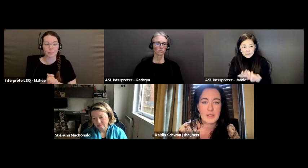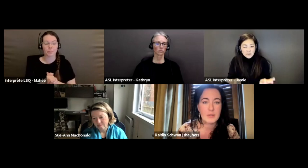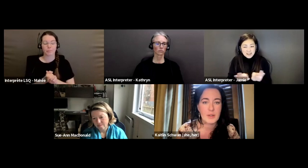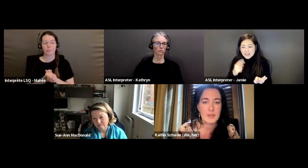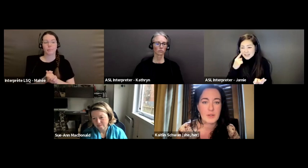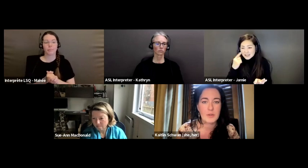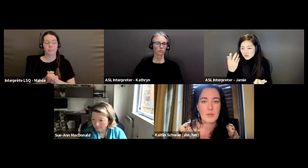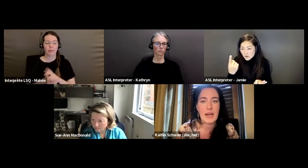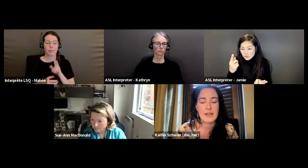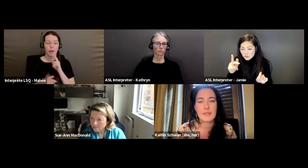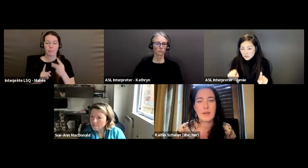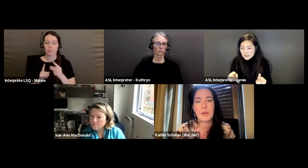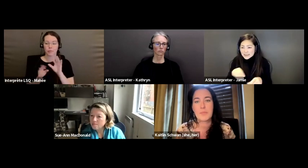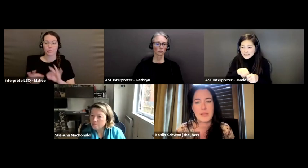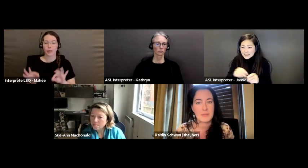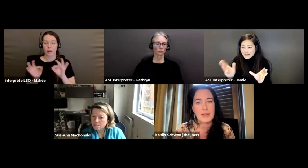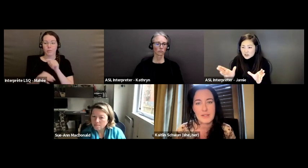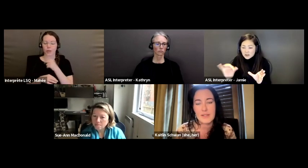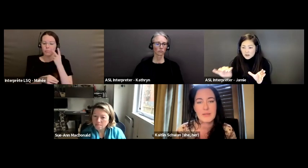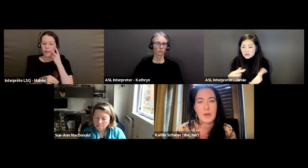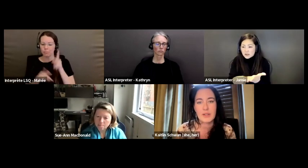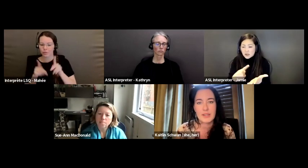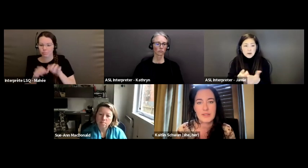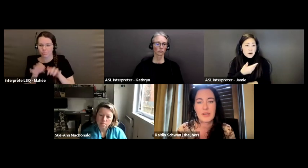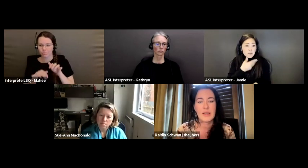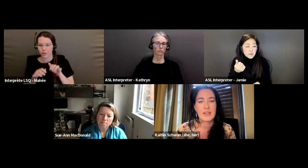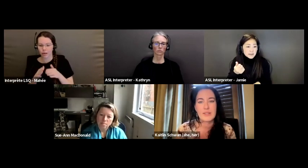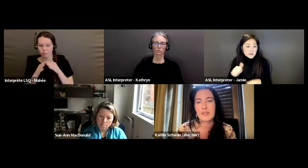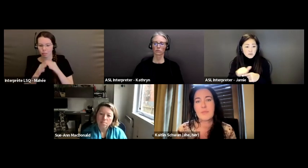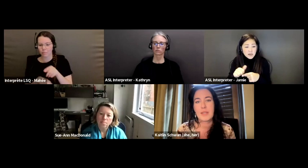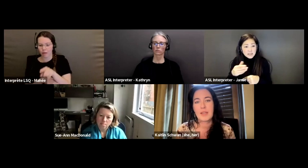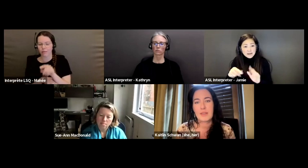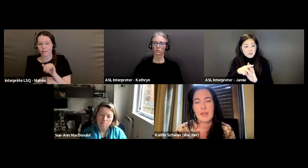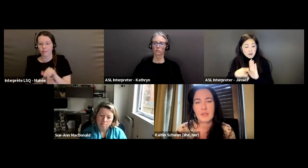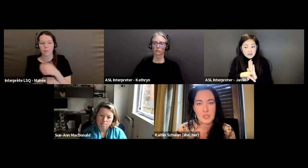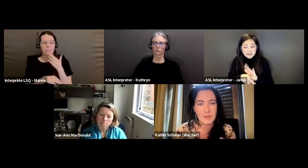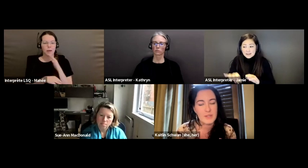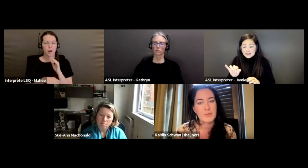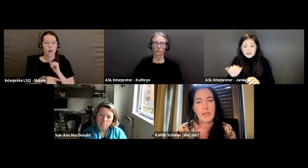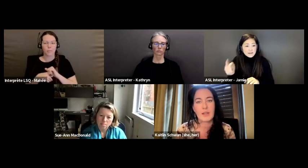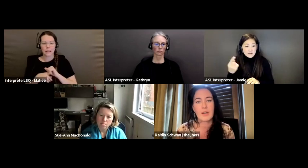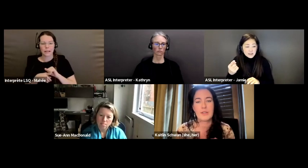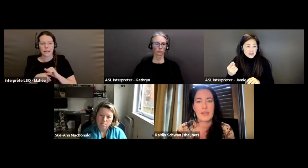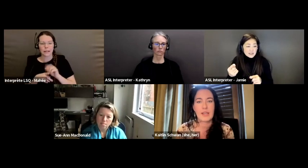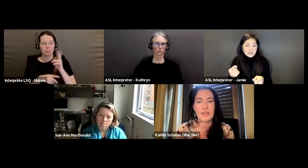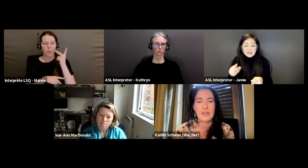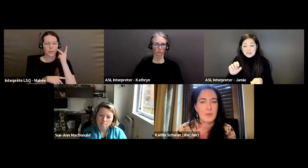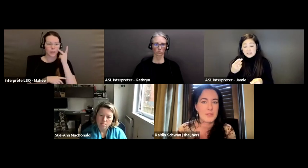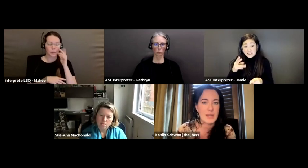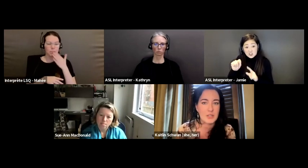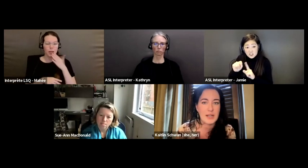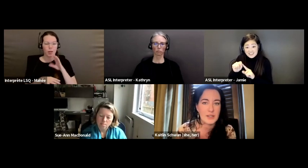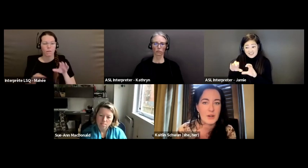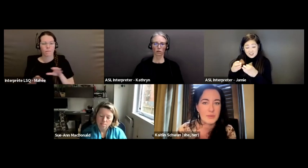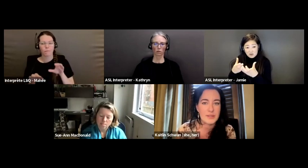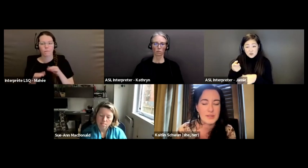chat who also asked about best practices and policies. This is something that the Shift is working on, that the